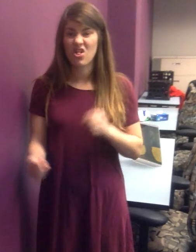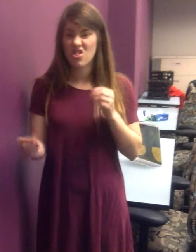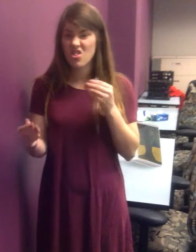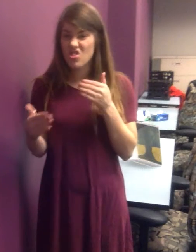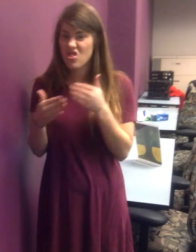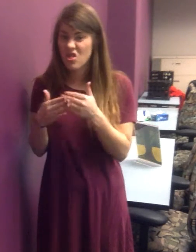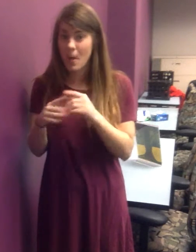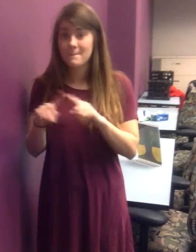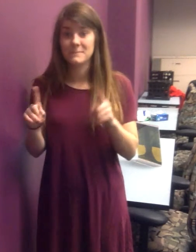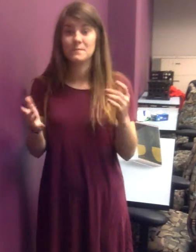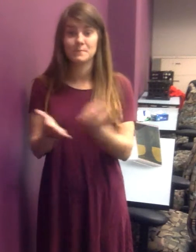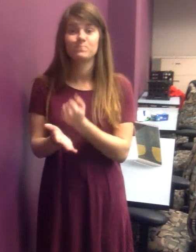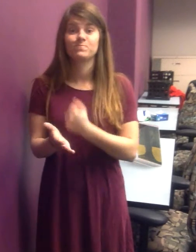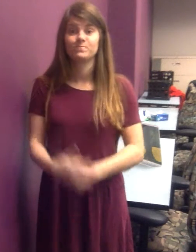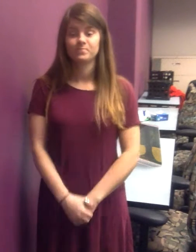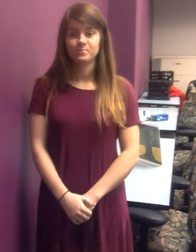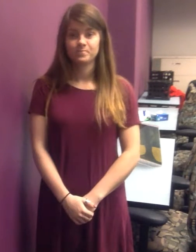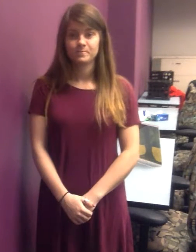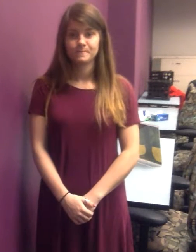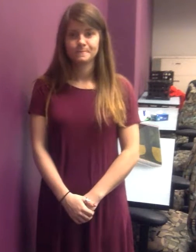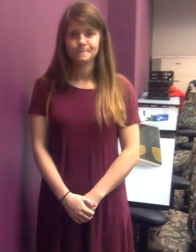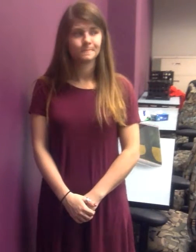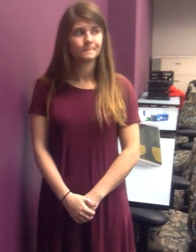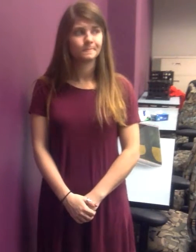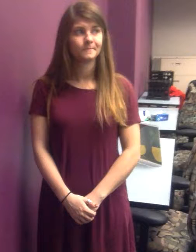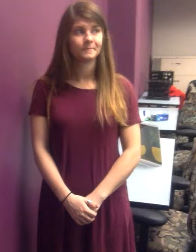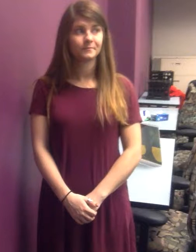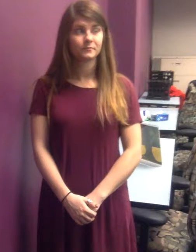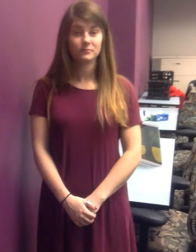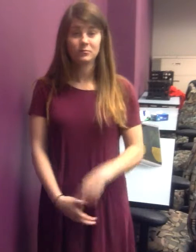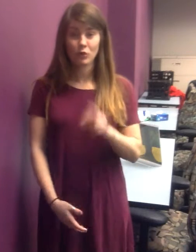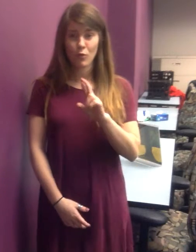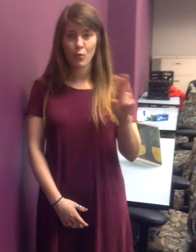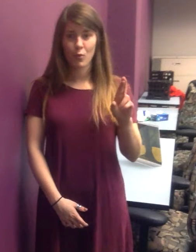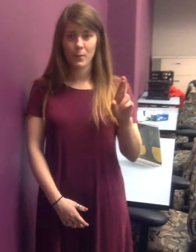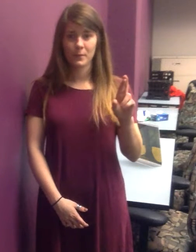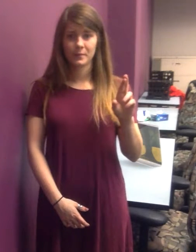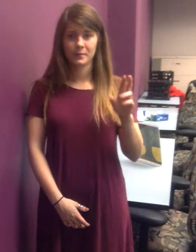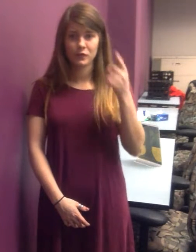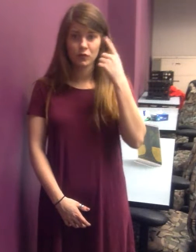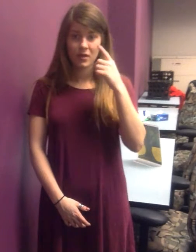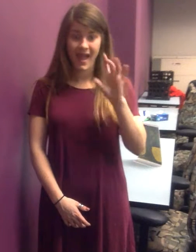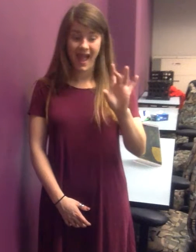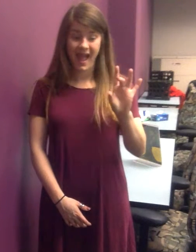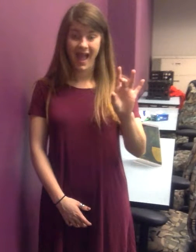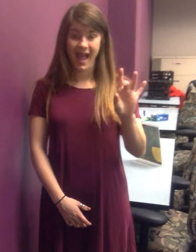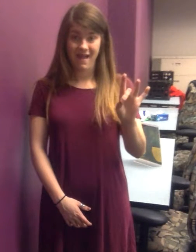The Waxman-Markey cap and trade bill passed the House very narrowly, 219 to 212. The members of the